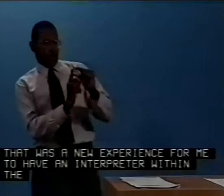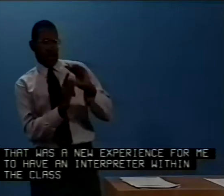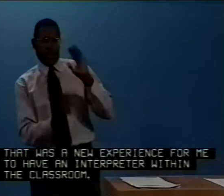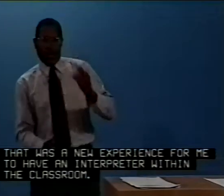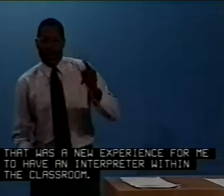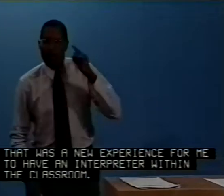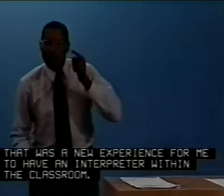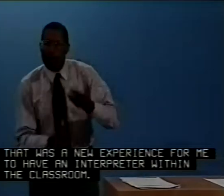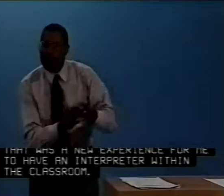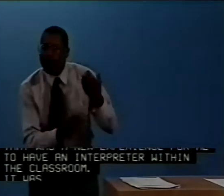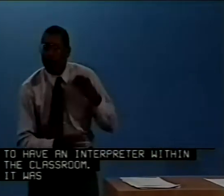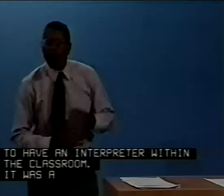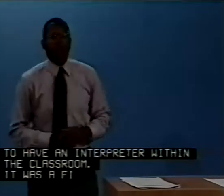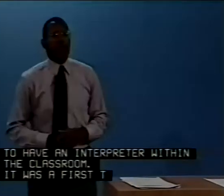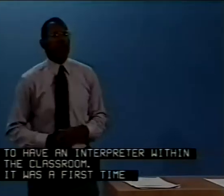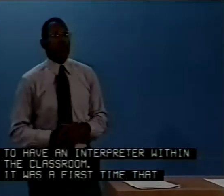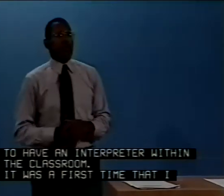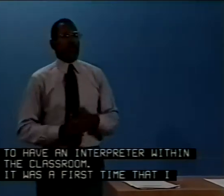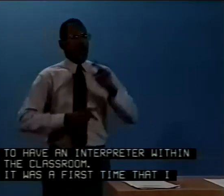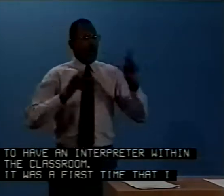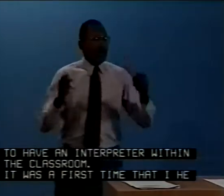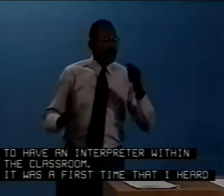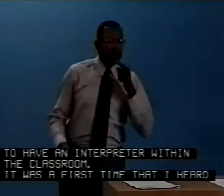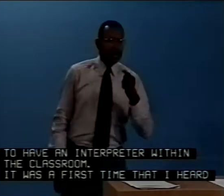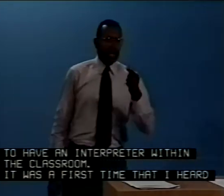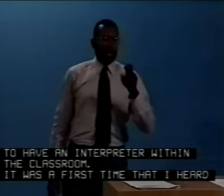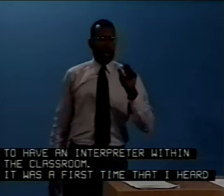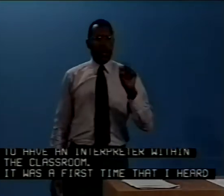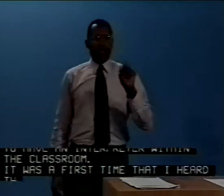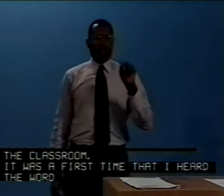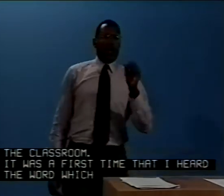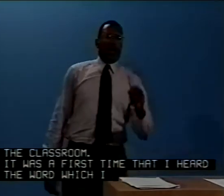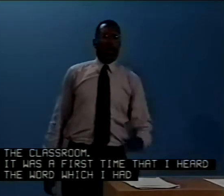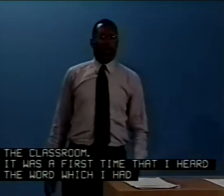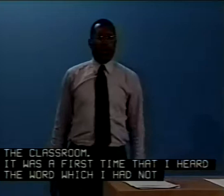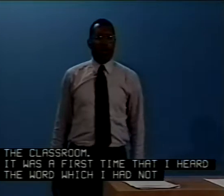the word, which I had not heard before. People are saying,